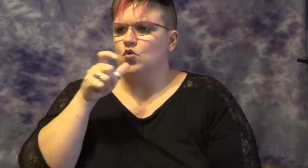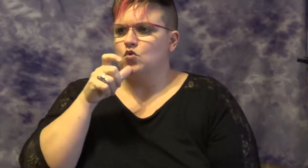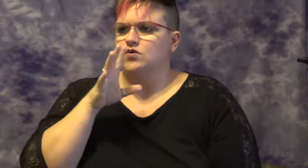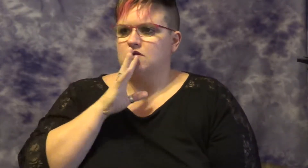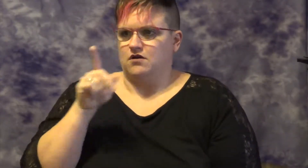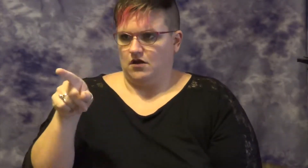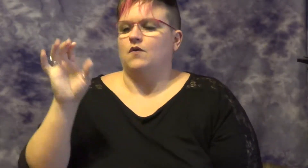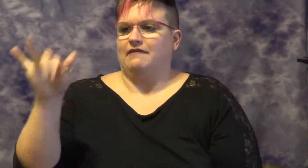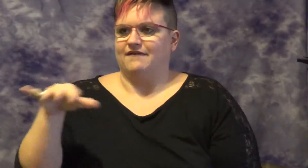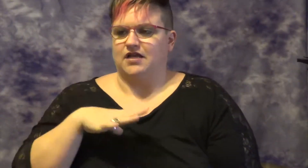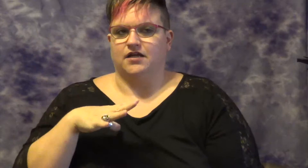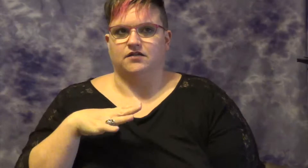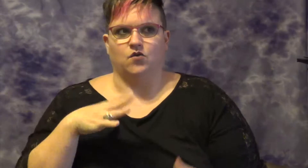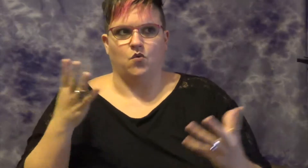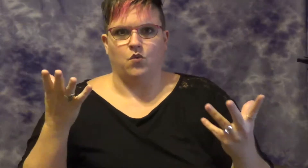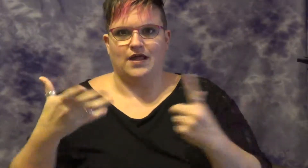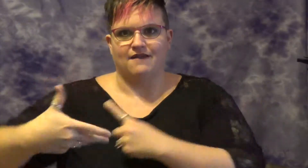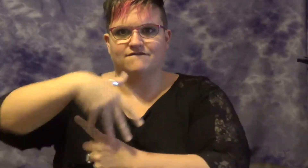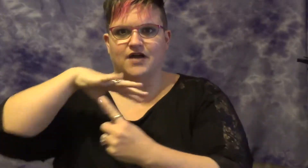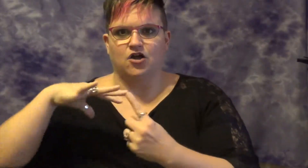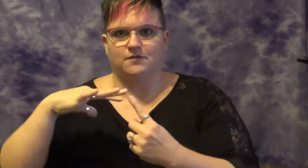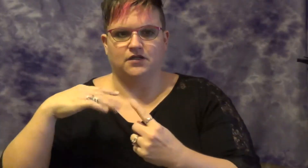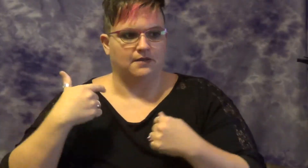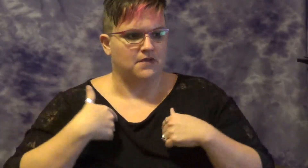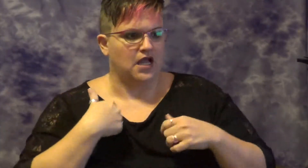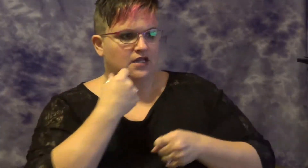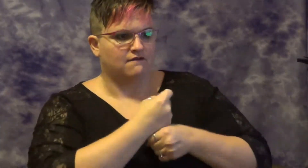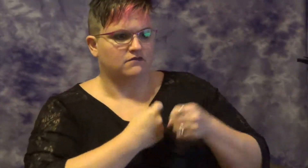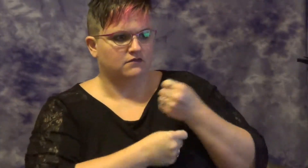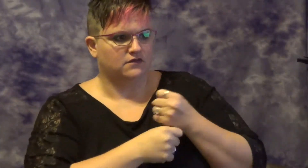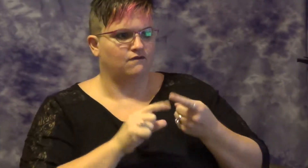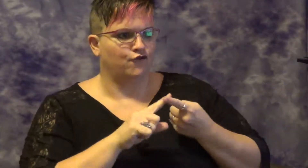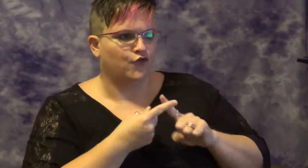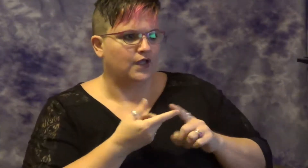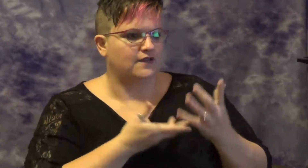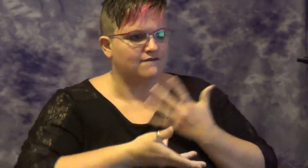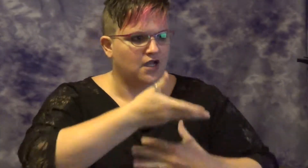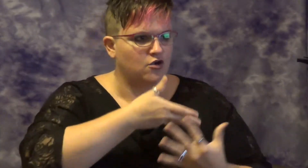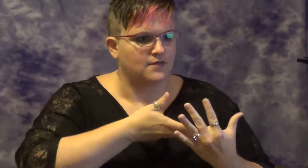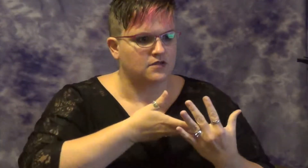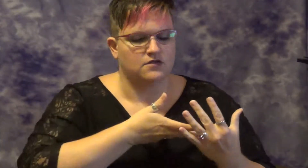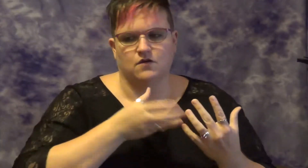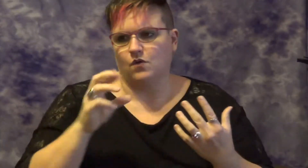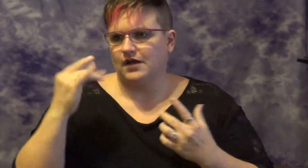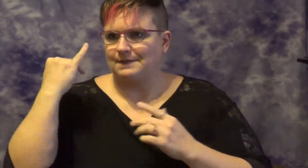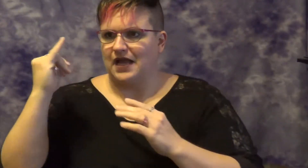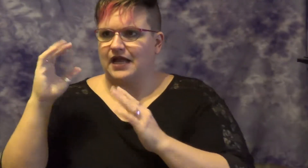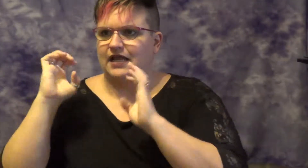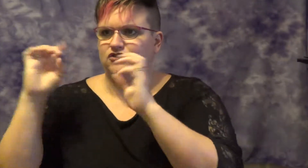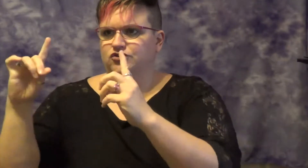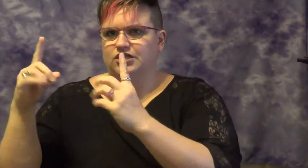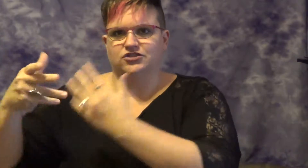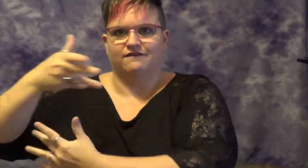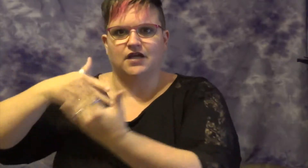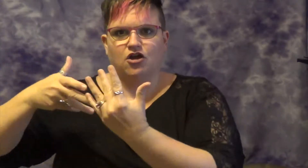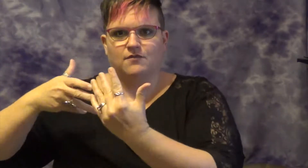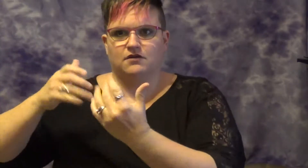speaking? Who's that person speaking for, and what environment? Am I in my friend environment or am I in